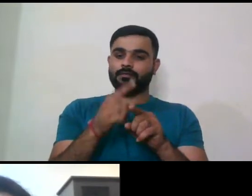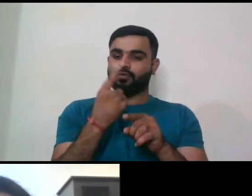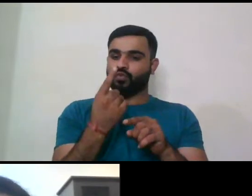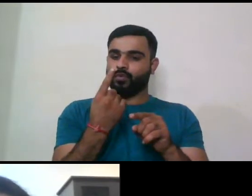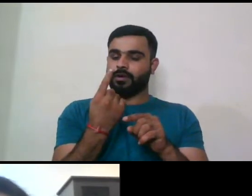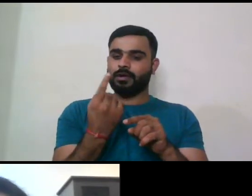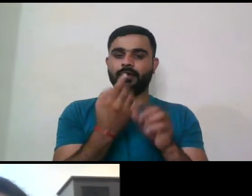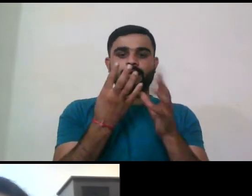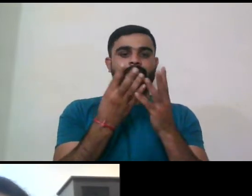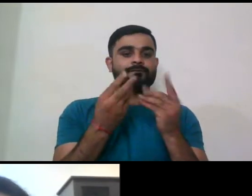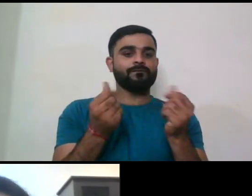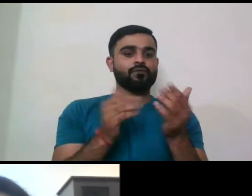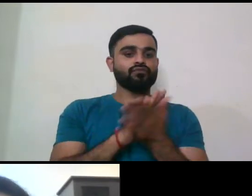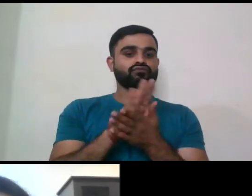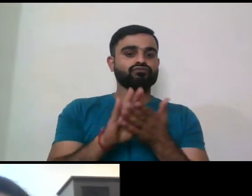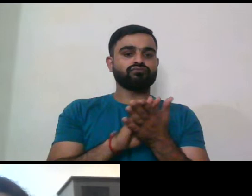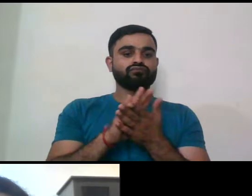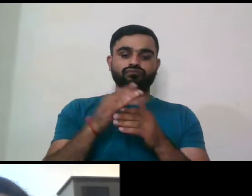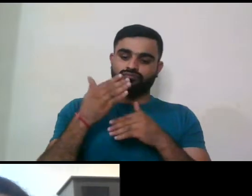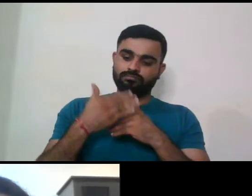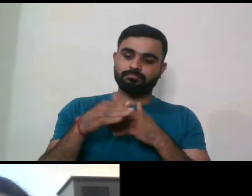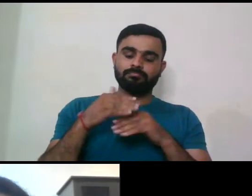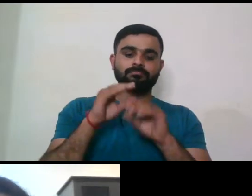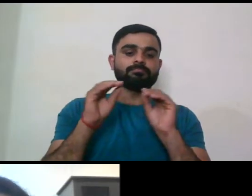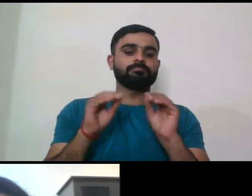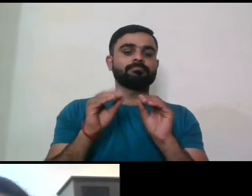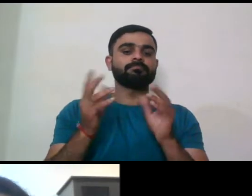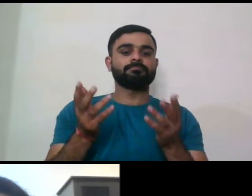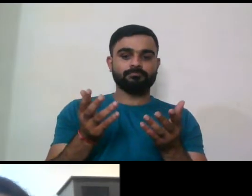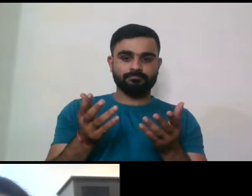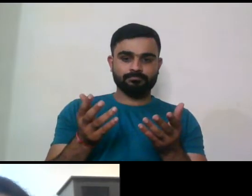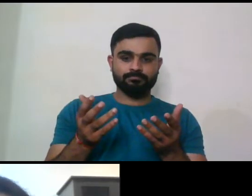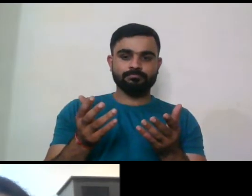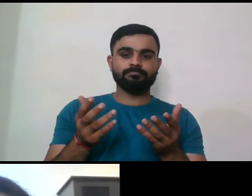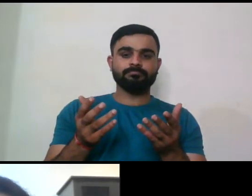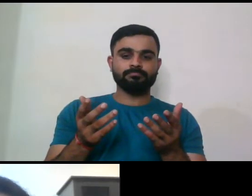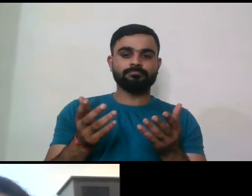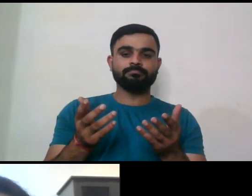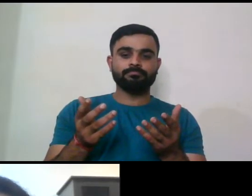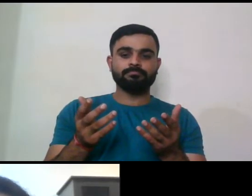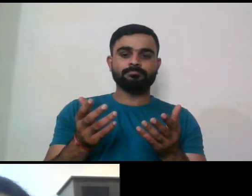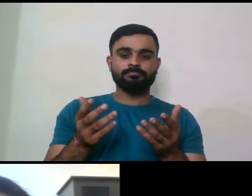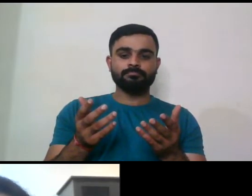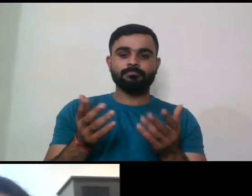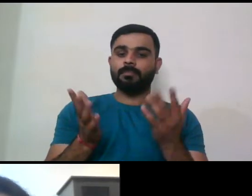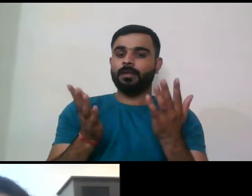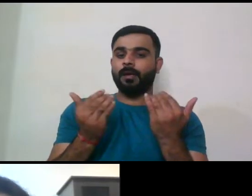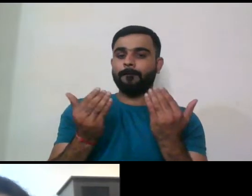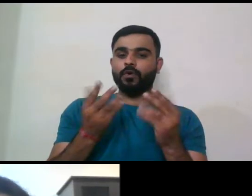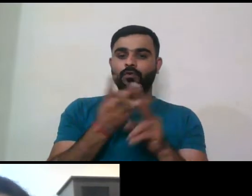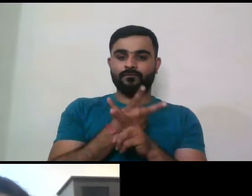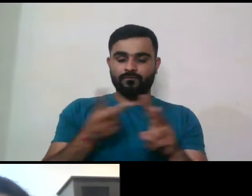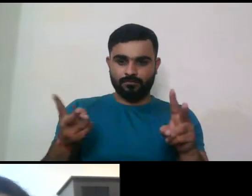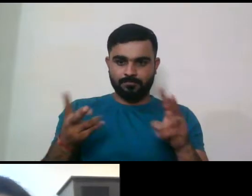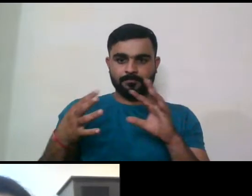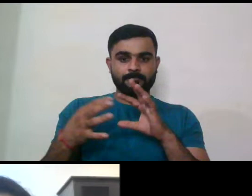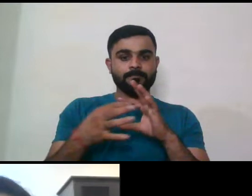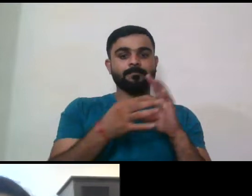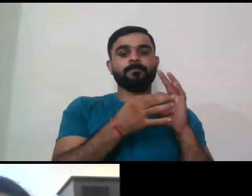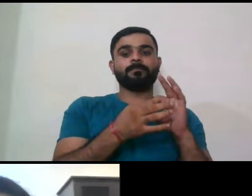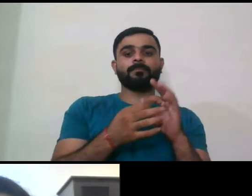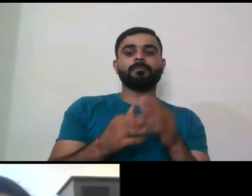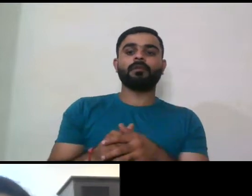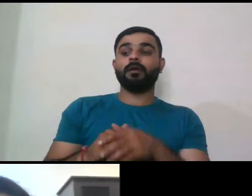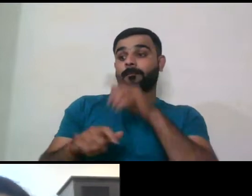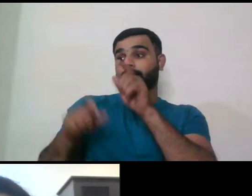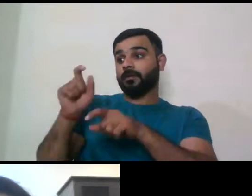single solution is not really going to be uh, uh, uh, possible, precisely also because